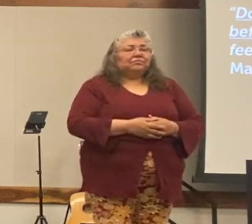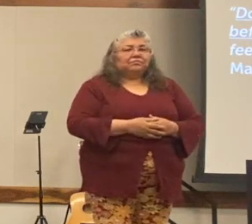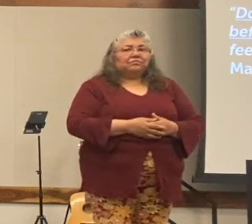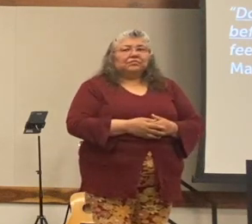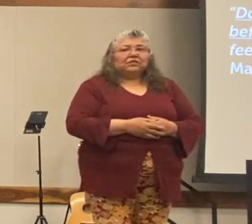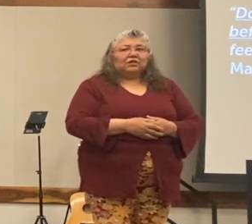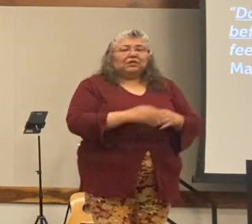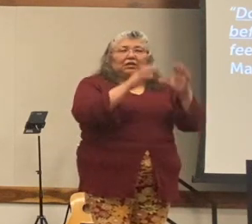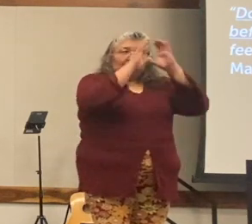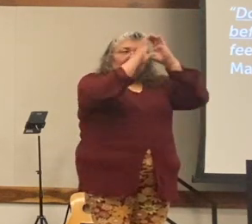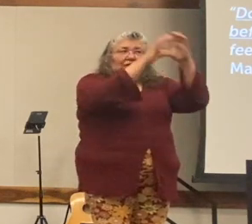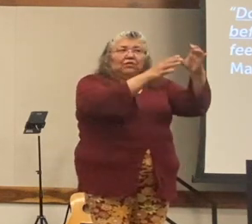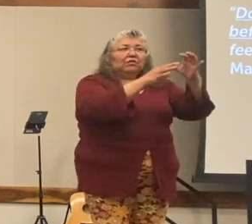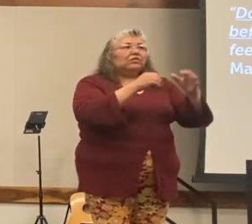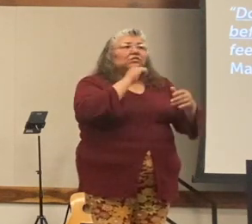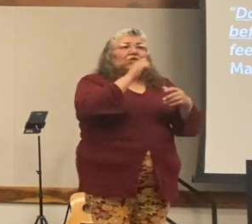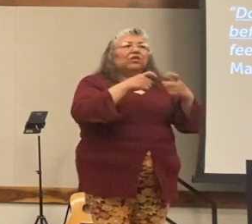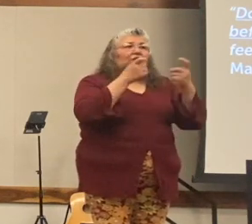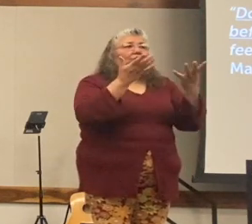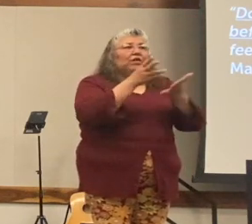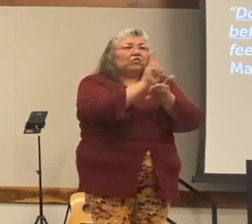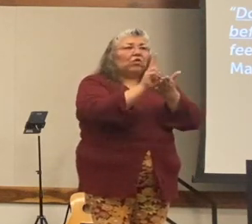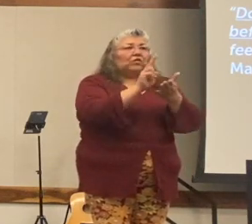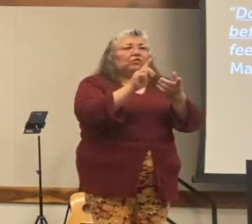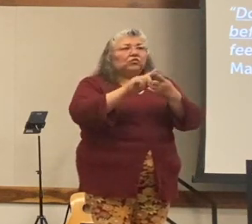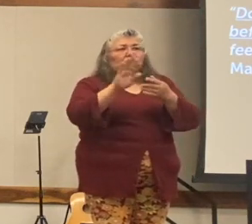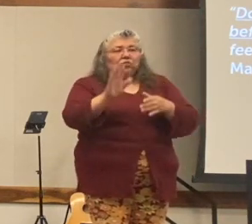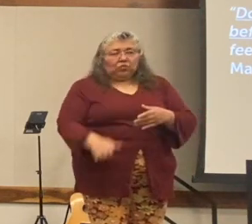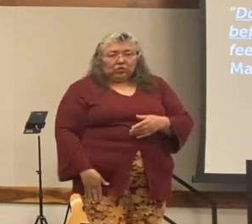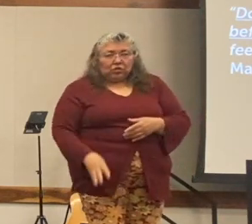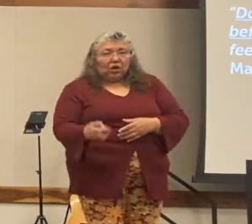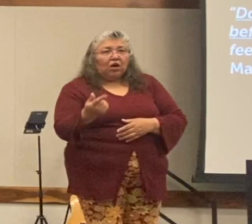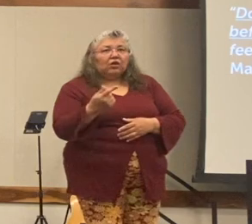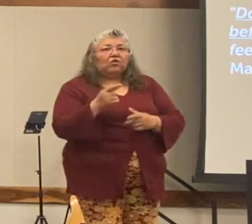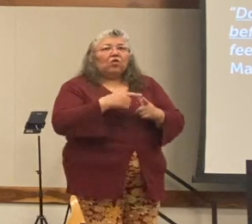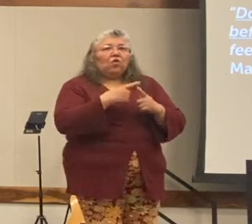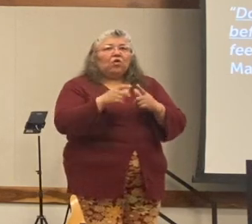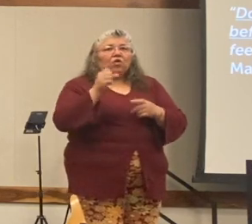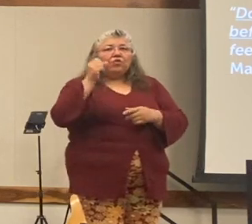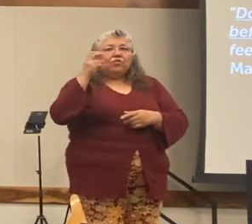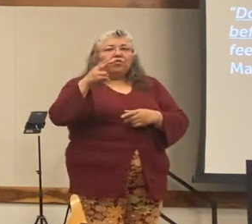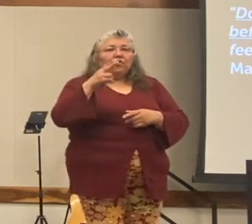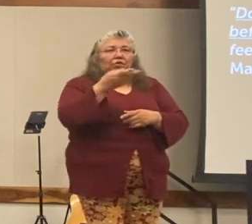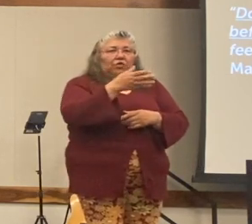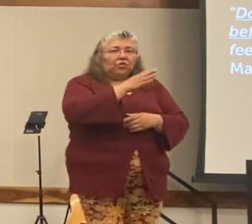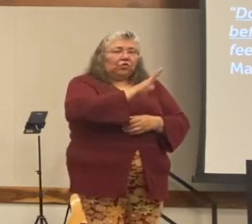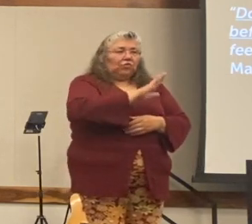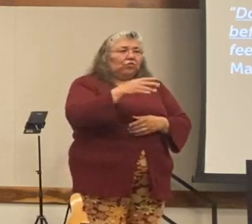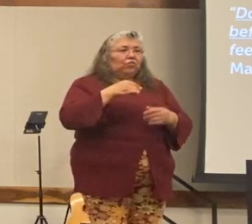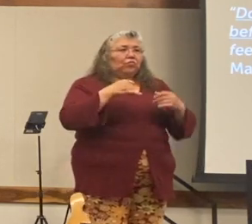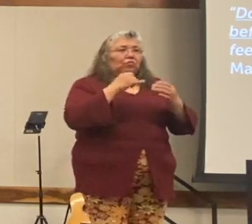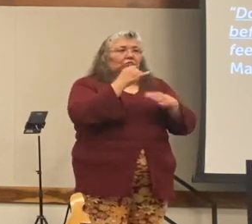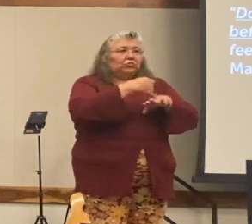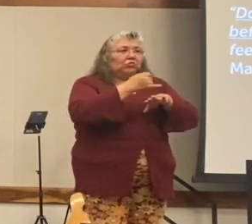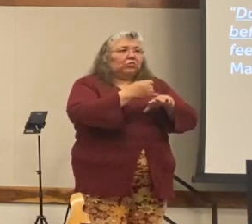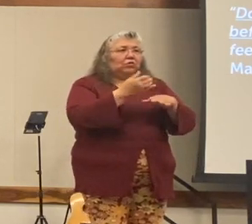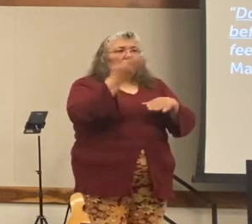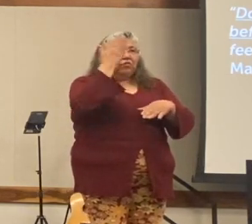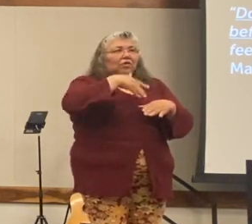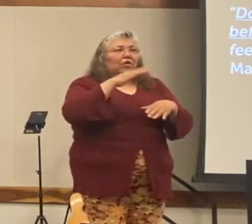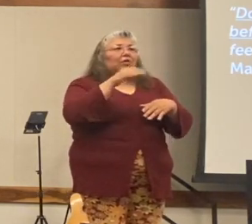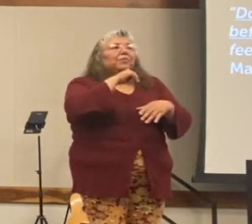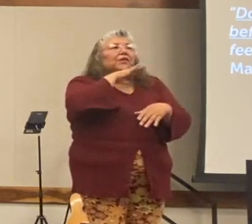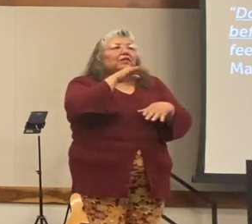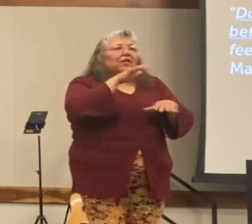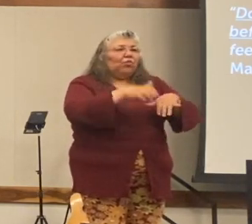eye. So he says this, don't give what is holy to dogs or toss your pearls before pigs. Or they will trample